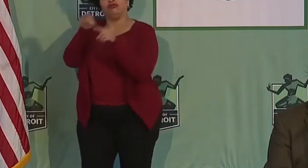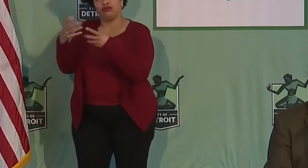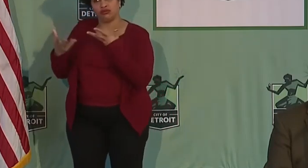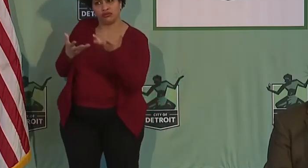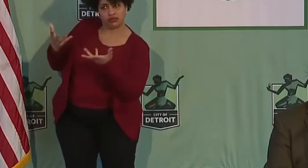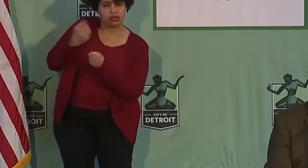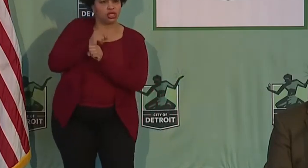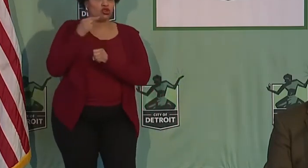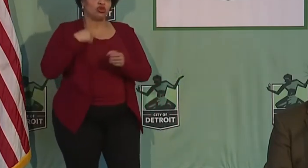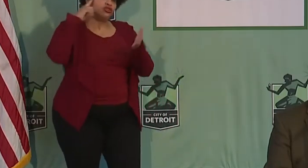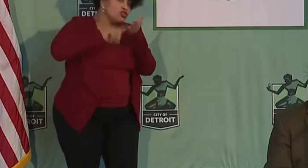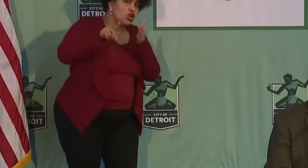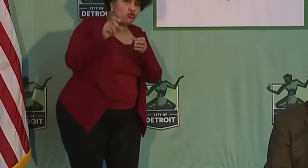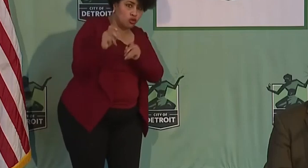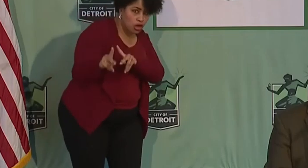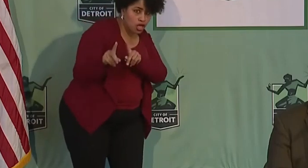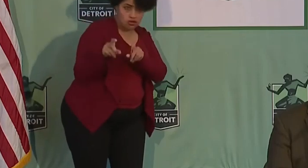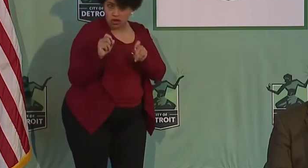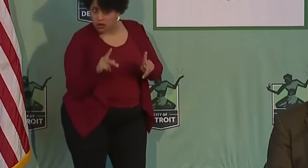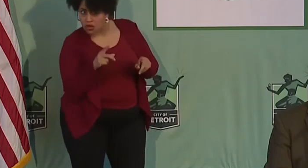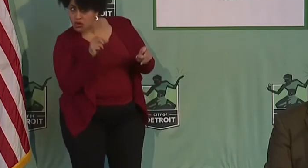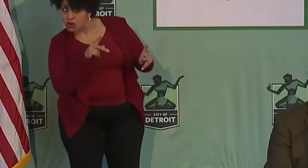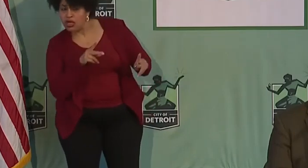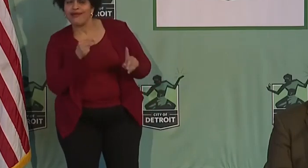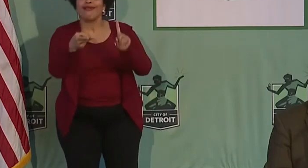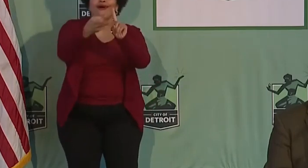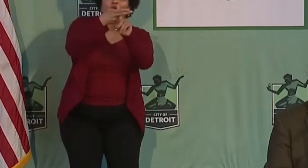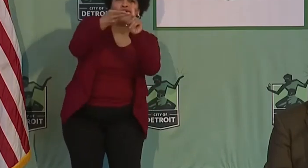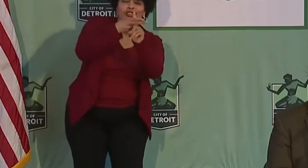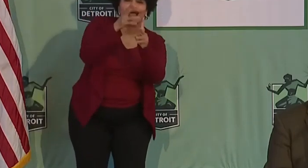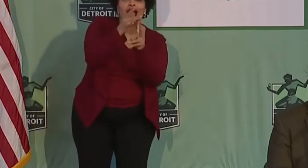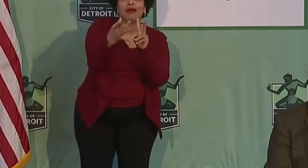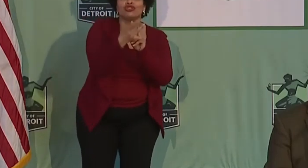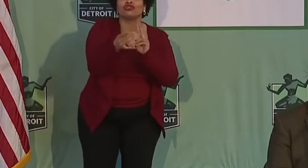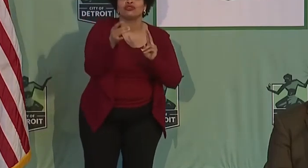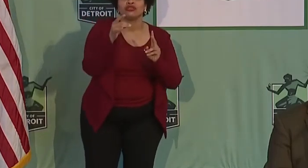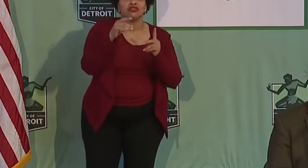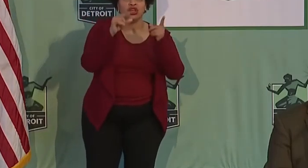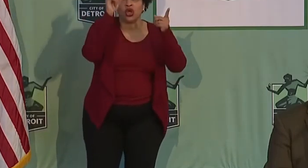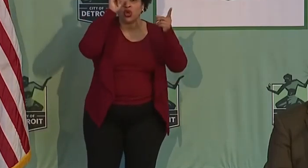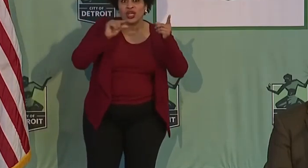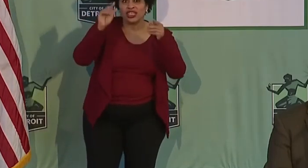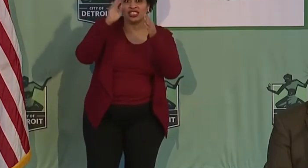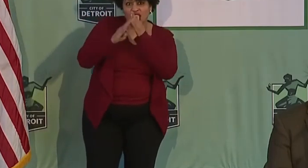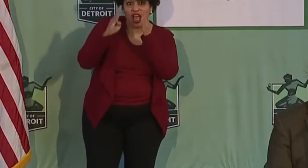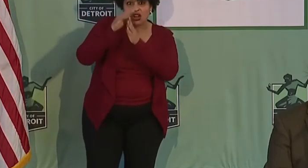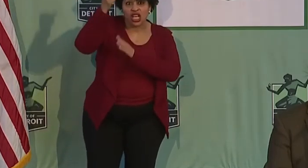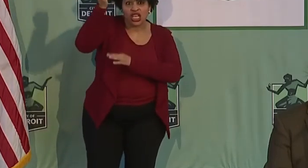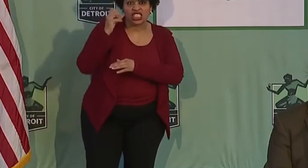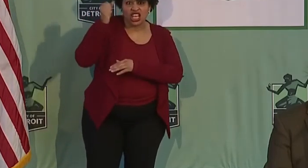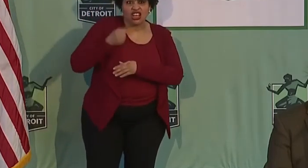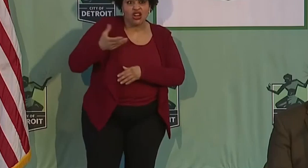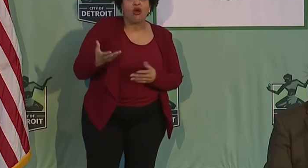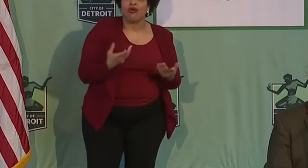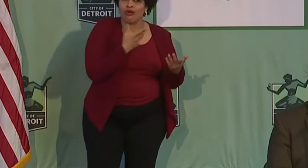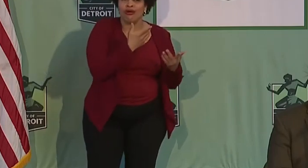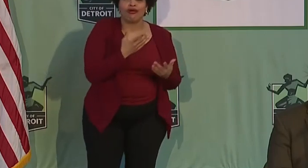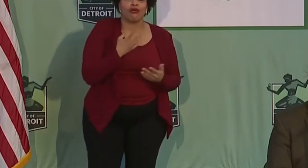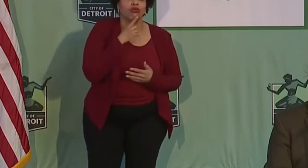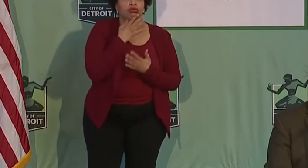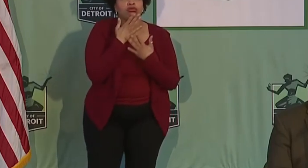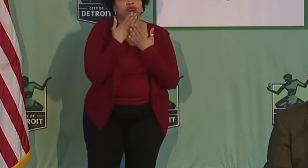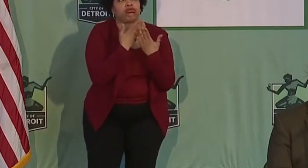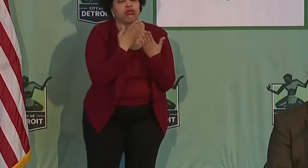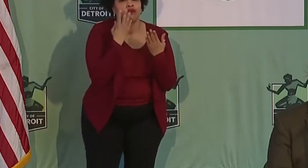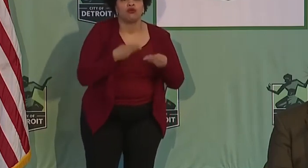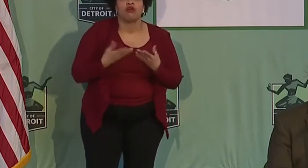sure we're checking on you every day. And the hotel option that the Greektown Casino has been so gracious to provide